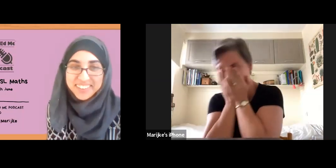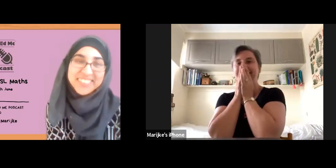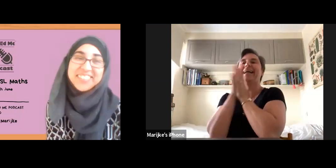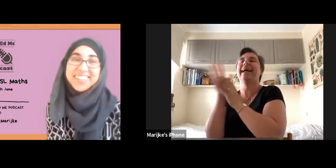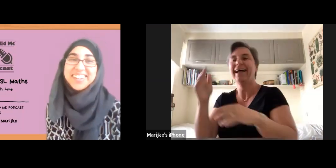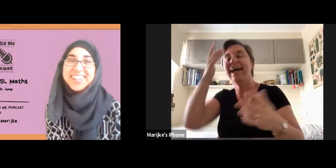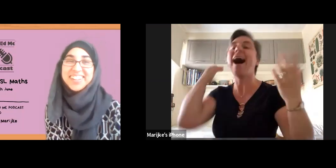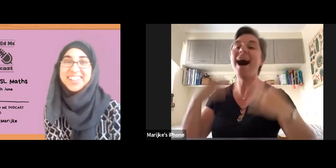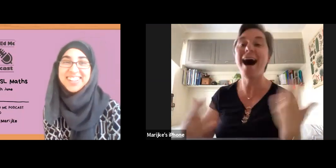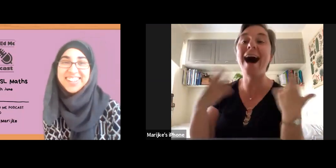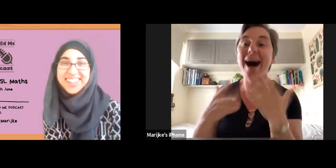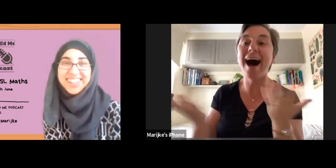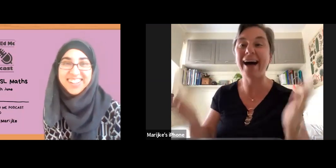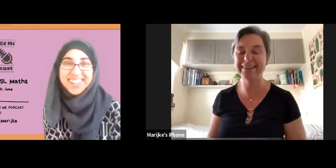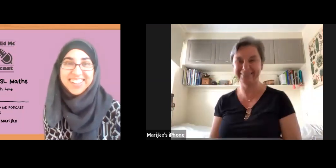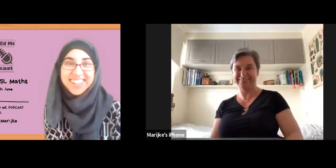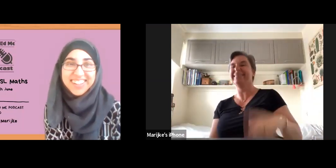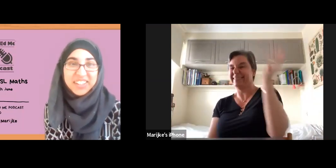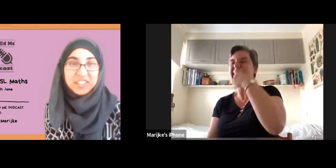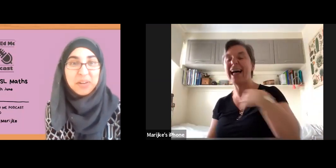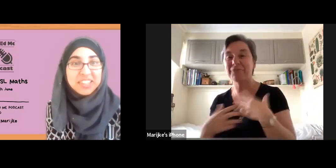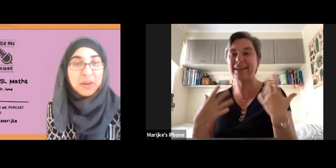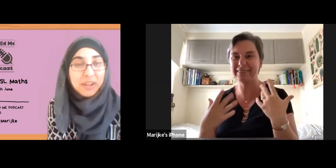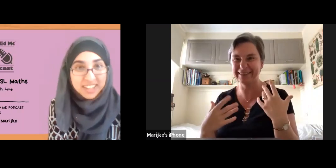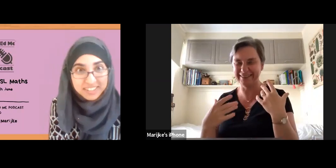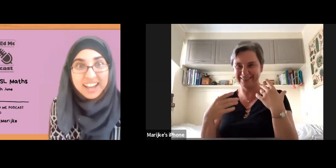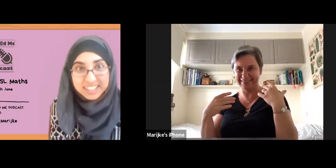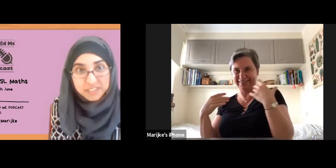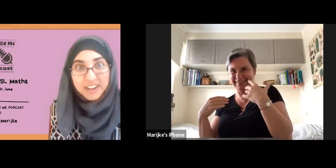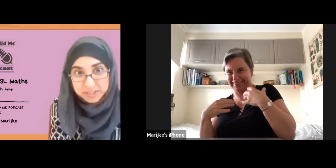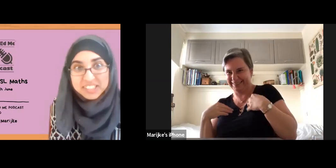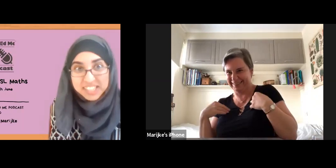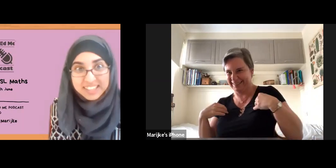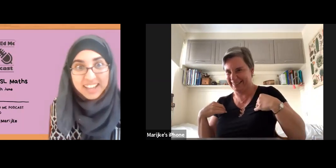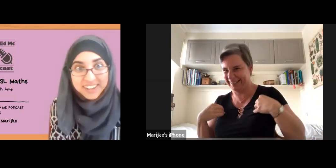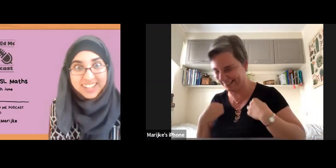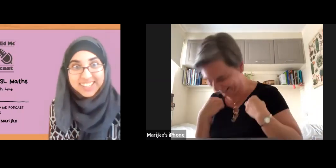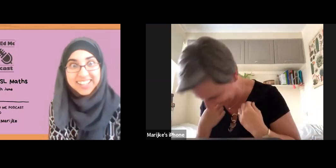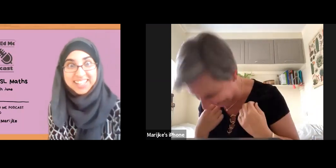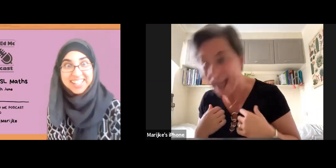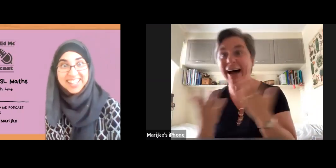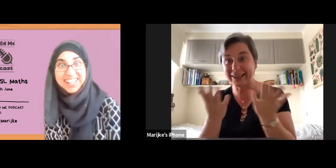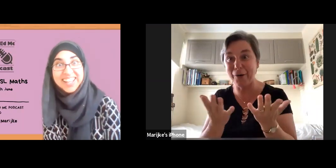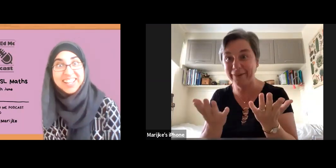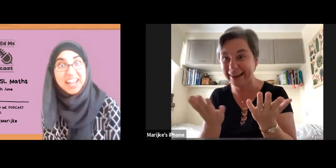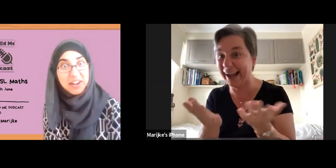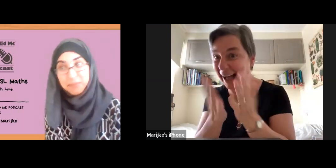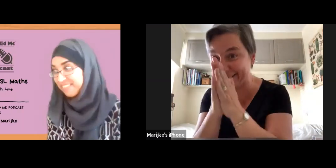no! Ha ha ha! You know what the equivalent of that is if I were to say that, right? I know! What have I got